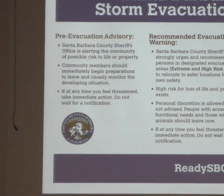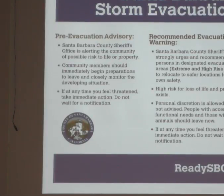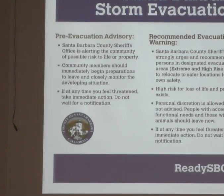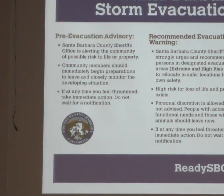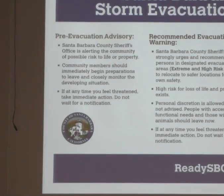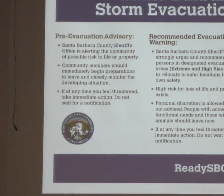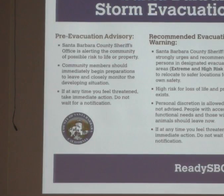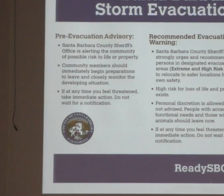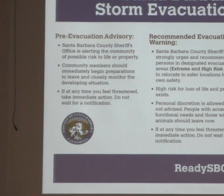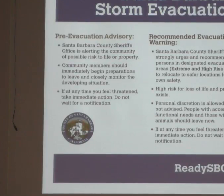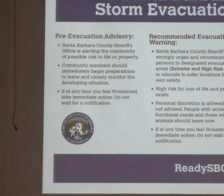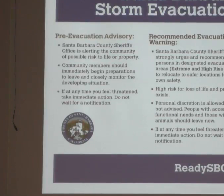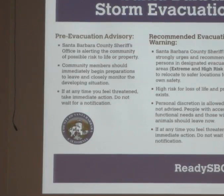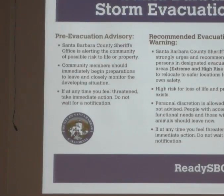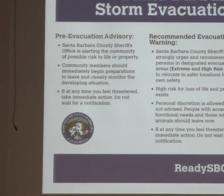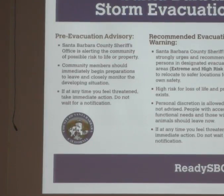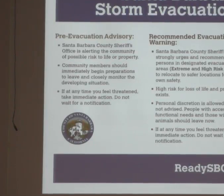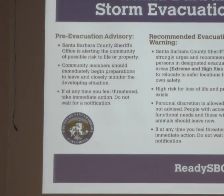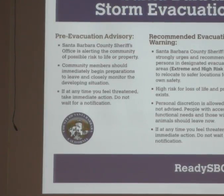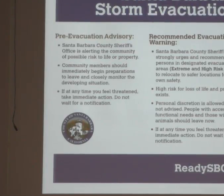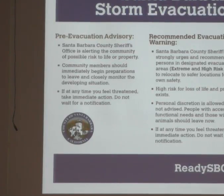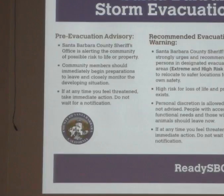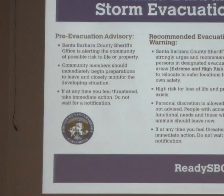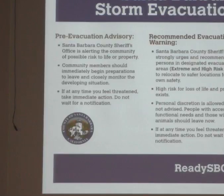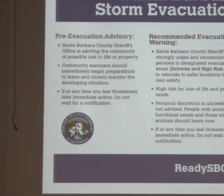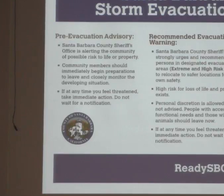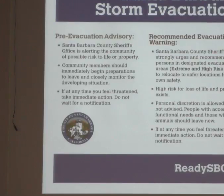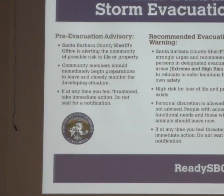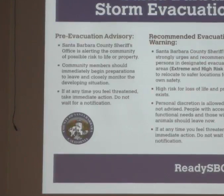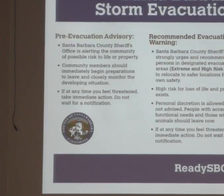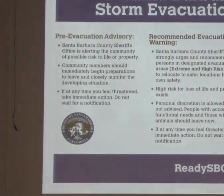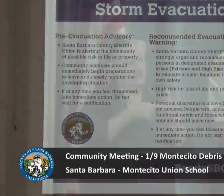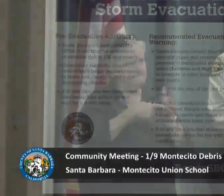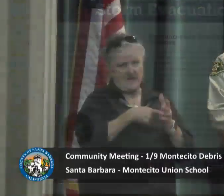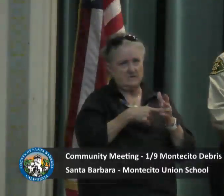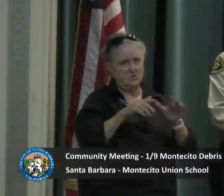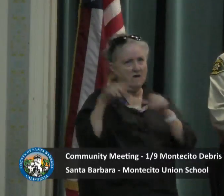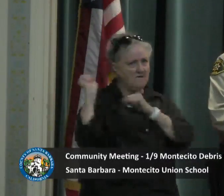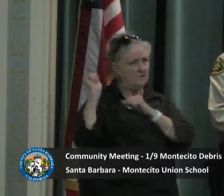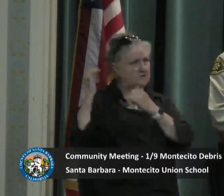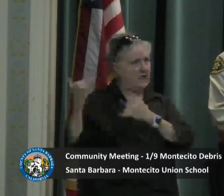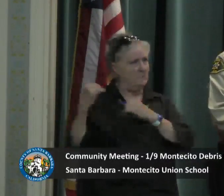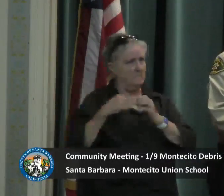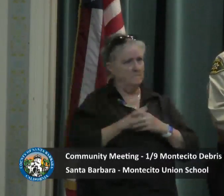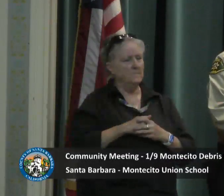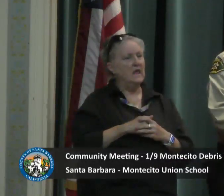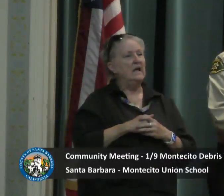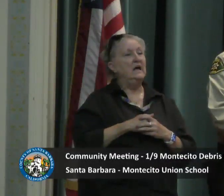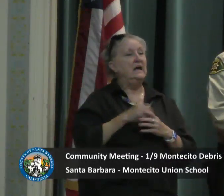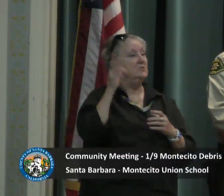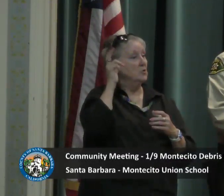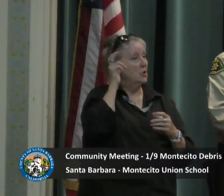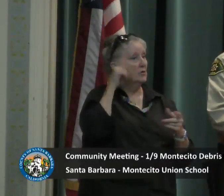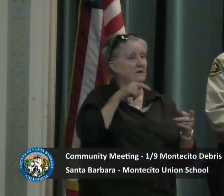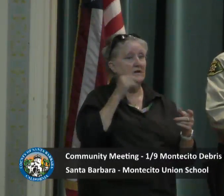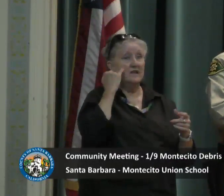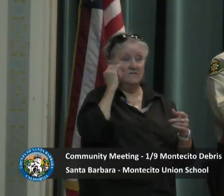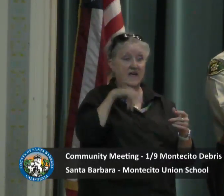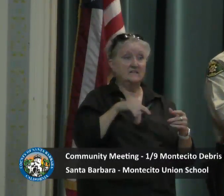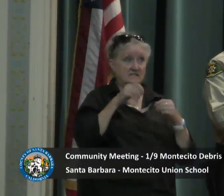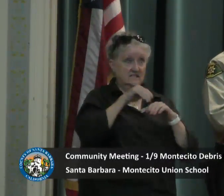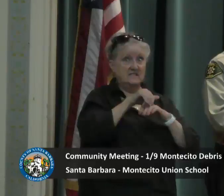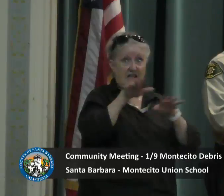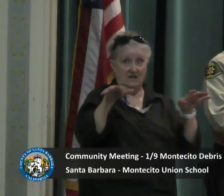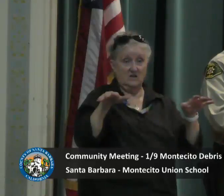category is the most serious and urgent: mandatory evacuation. You heard that's issued